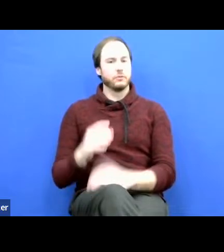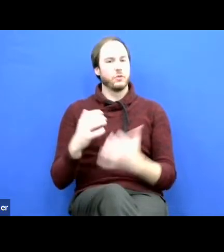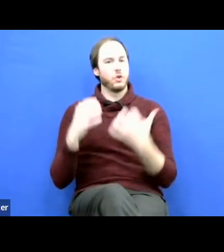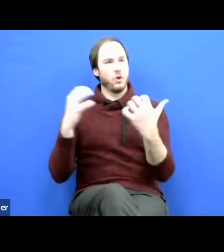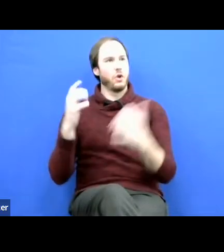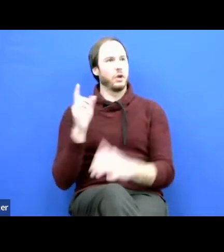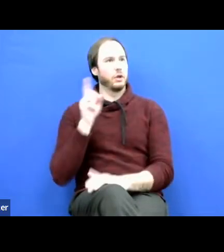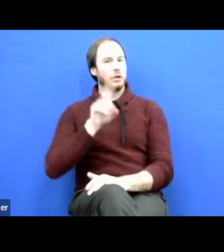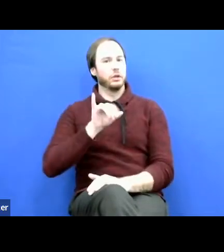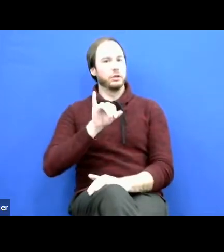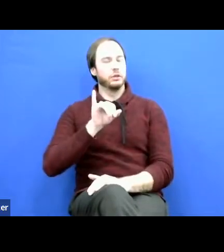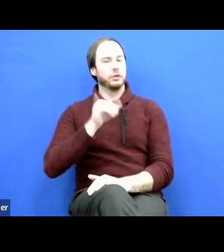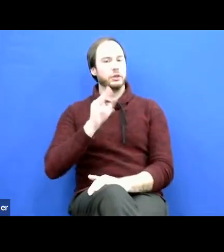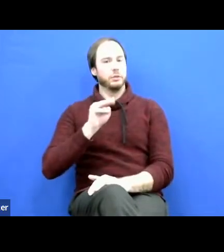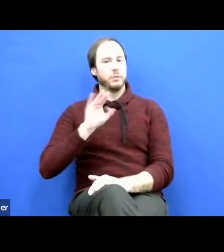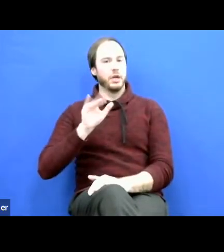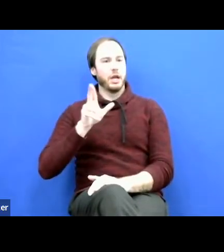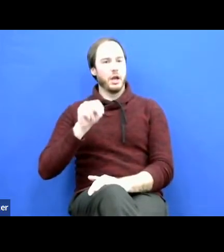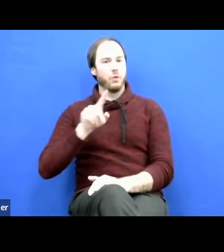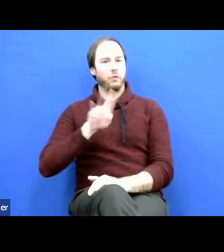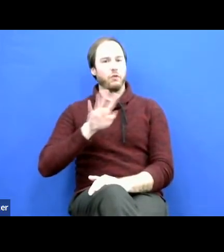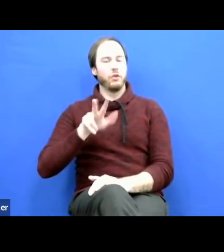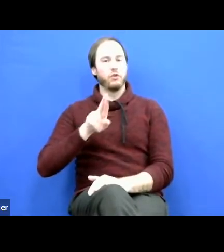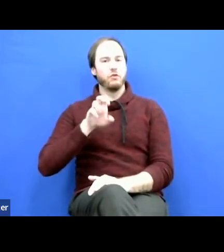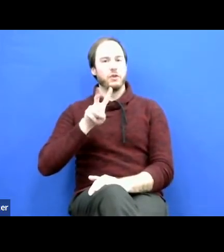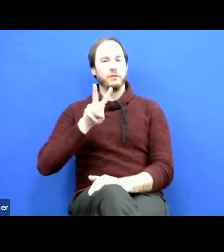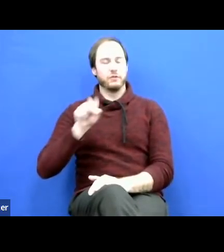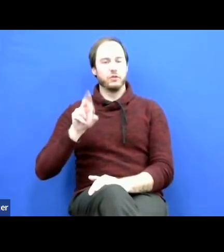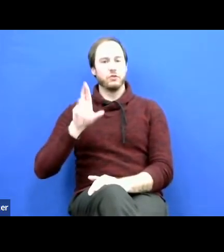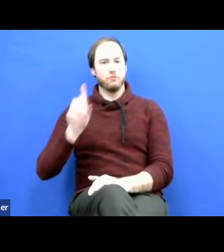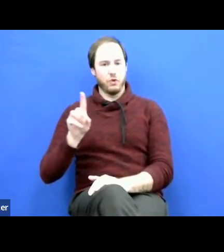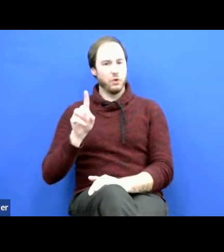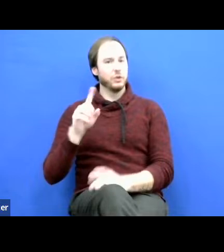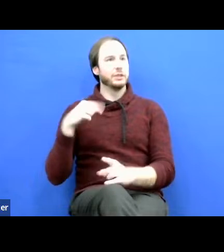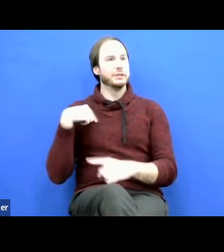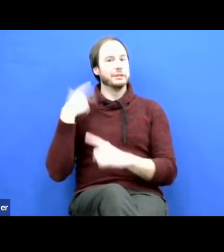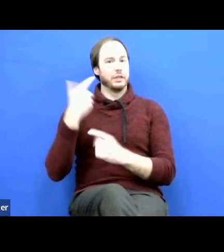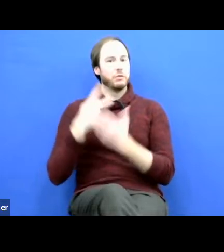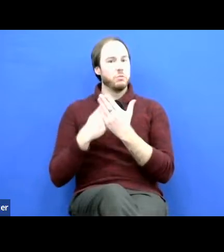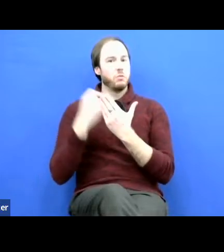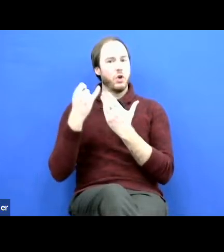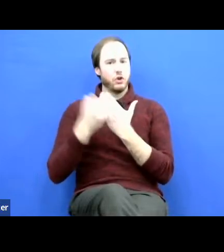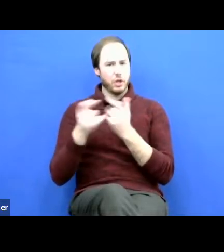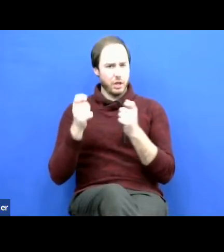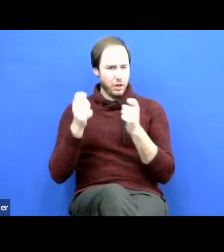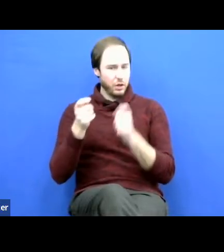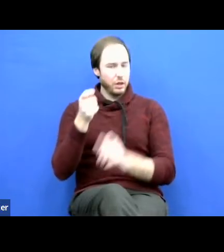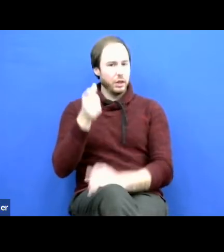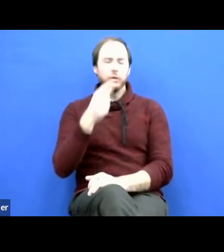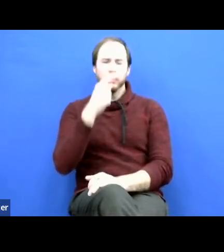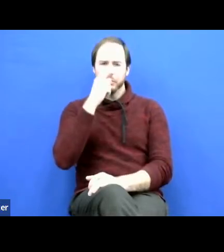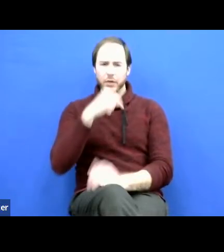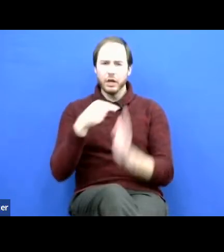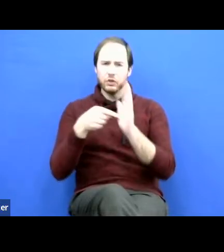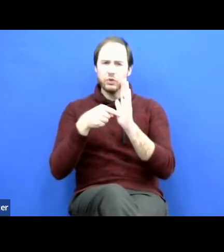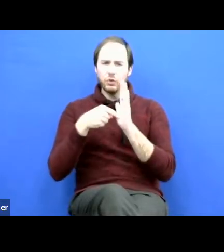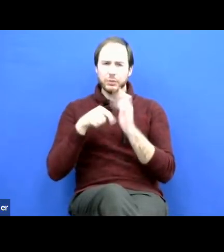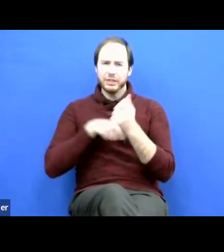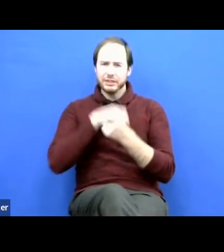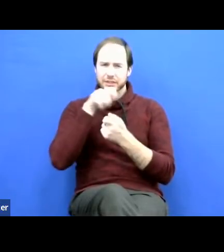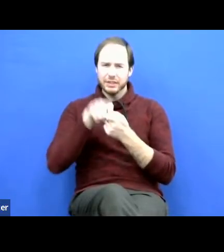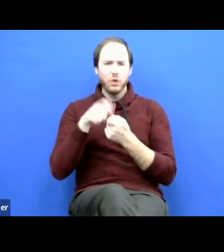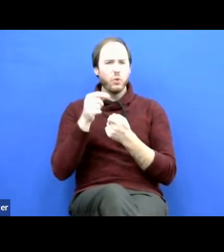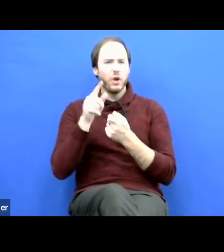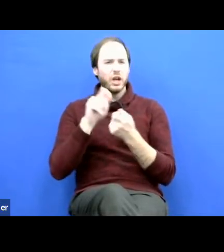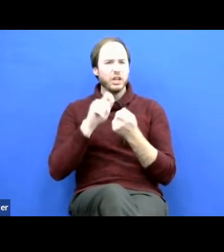Hi, Jim McGowan, 143 Reeves Road. Since the project's been altered somewhat, can you show me exactly what's